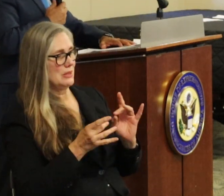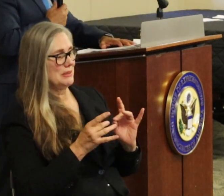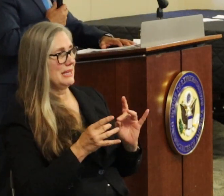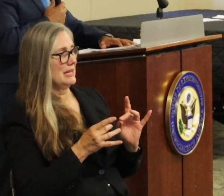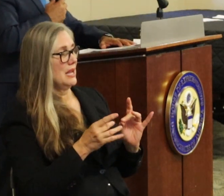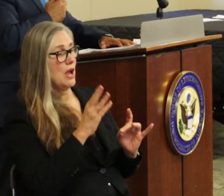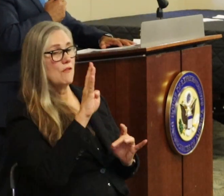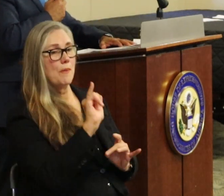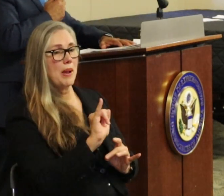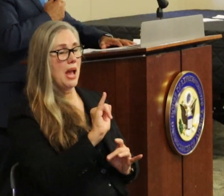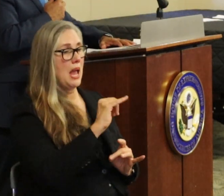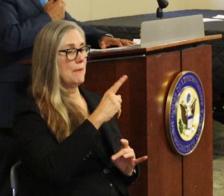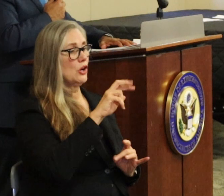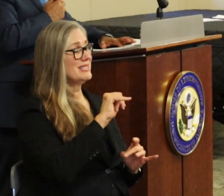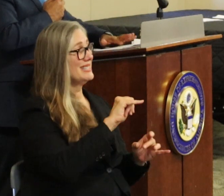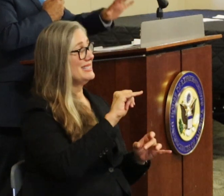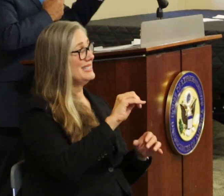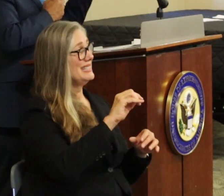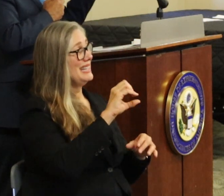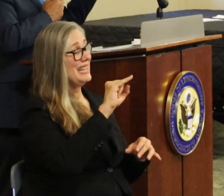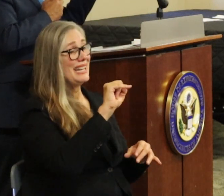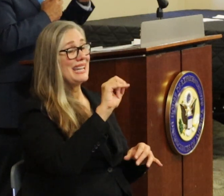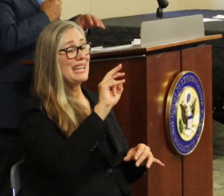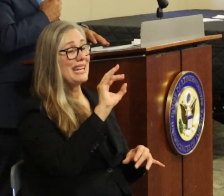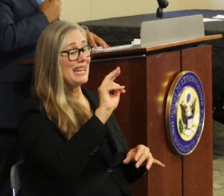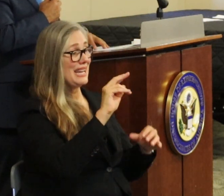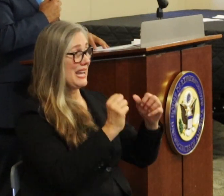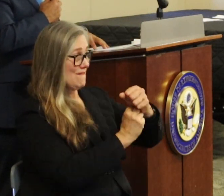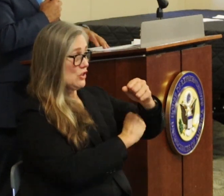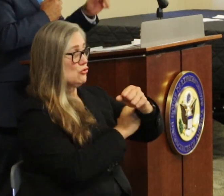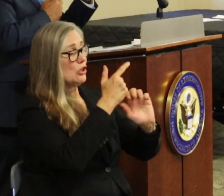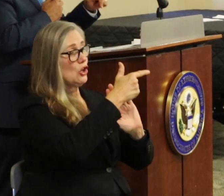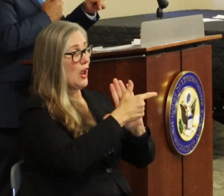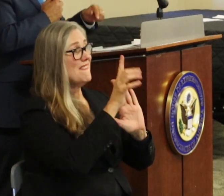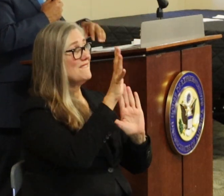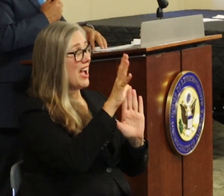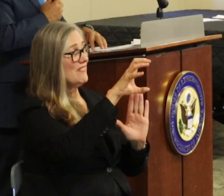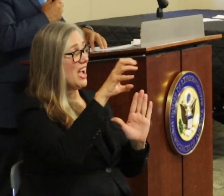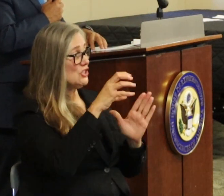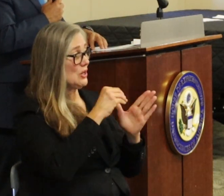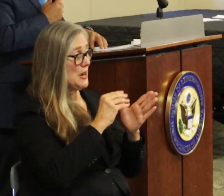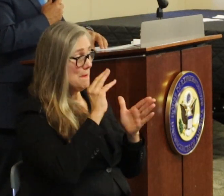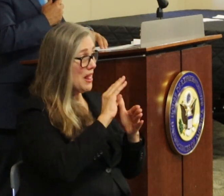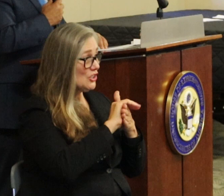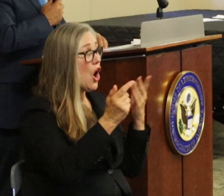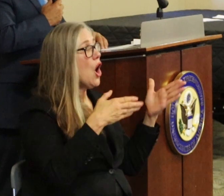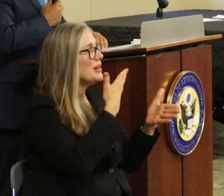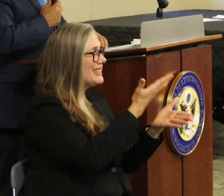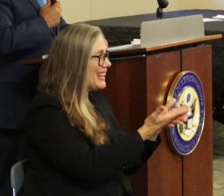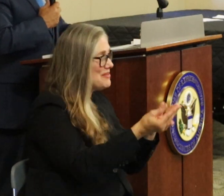of the bipartisan infrastructure law, $500 million has already come to the Central